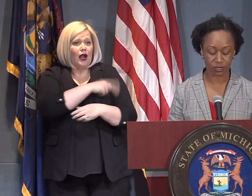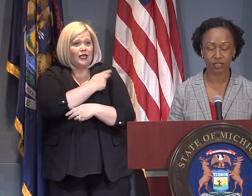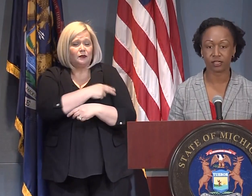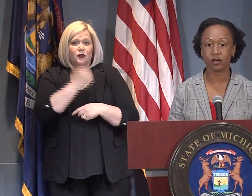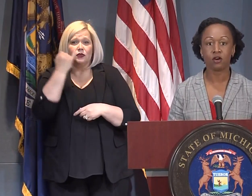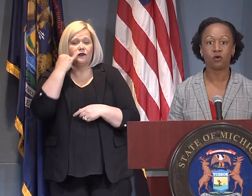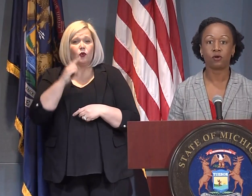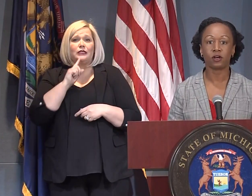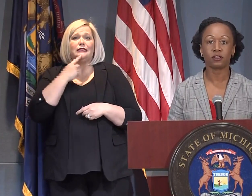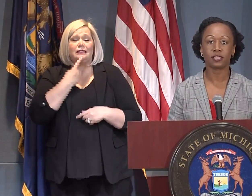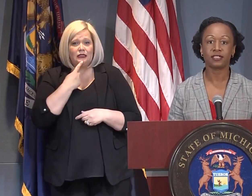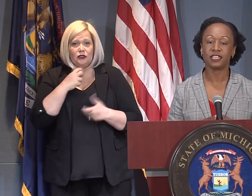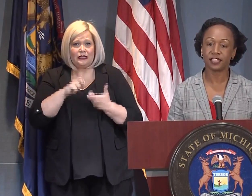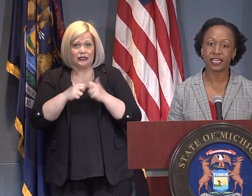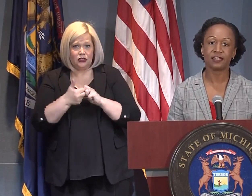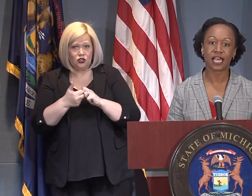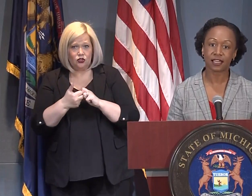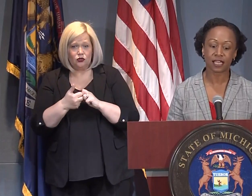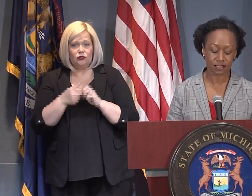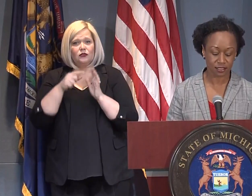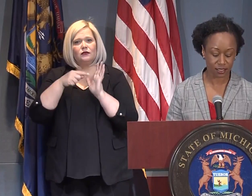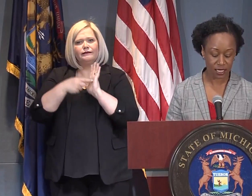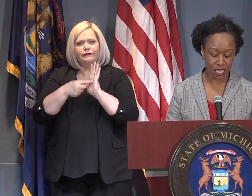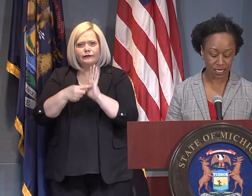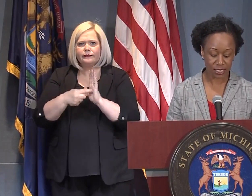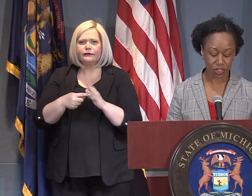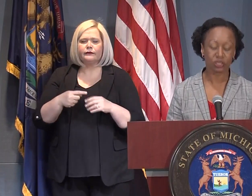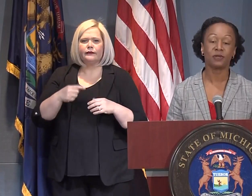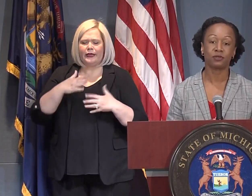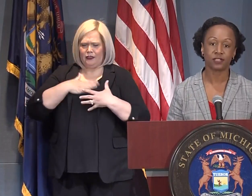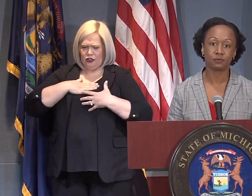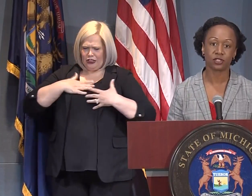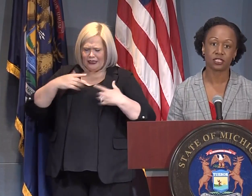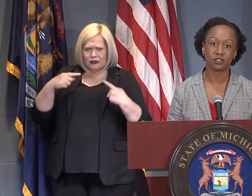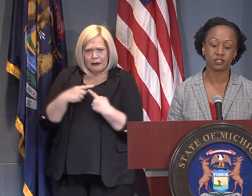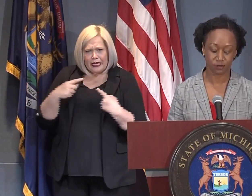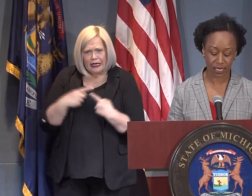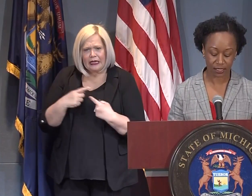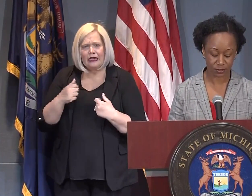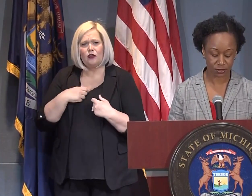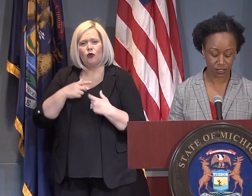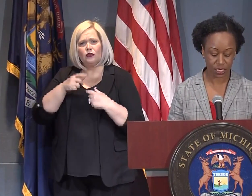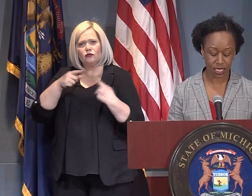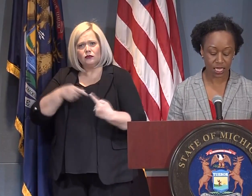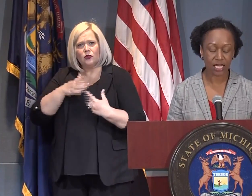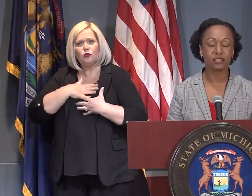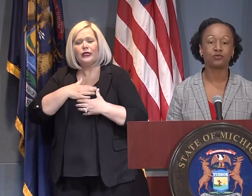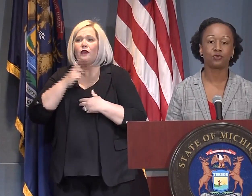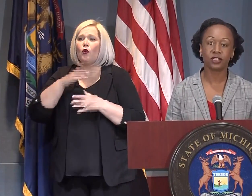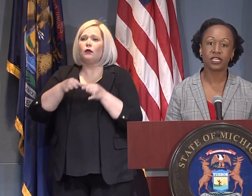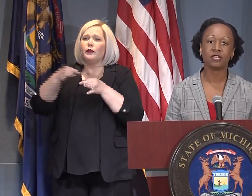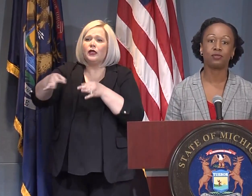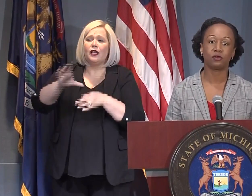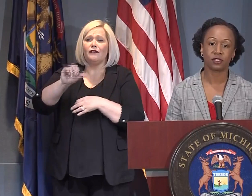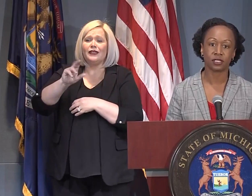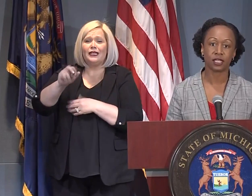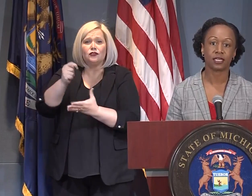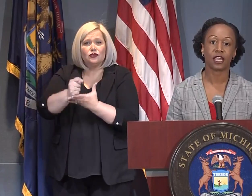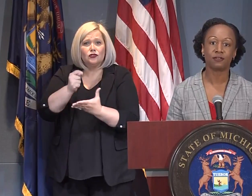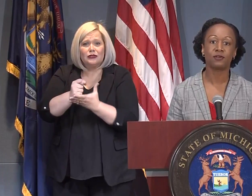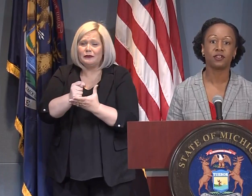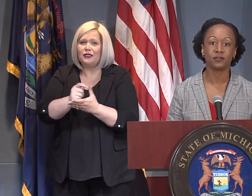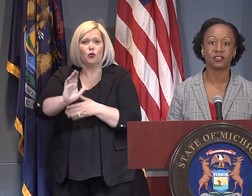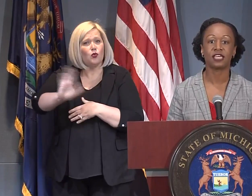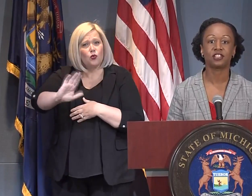difficulty breathing, or delaying diagnostic and treatment procedures for cancer. It is really important